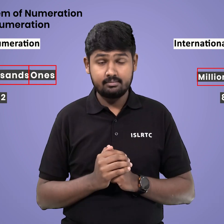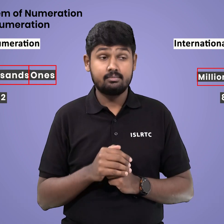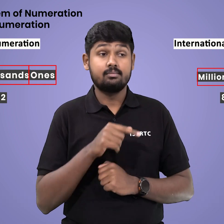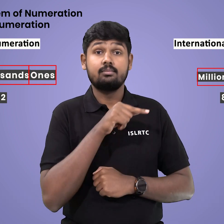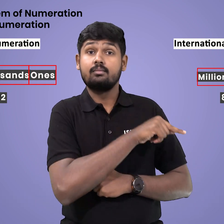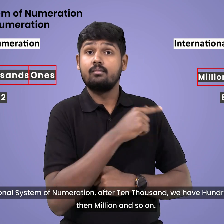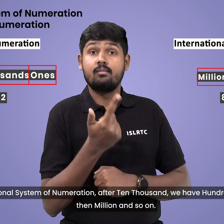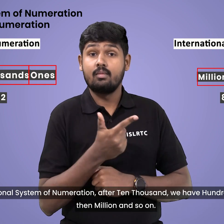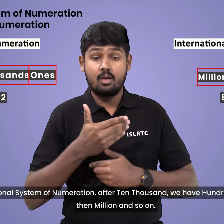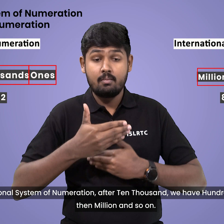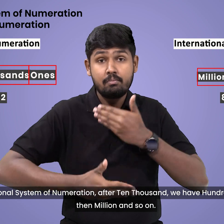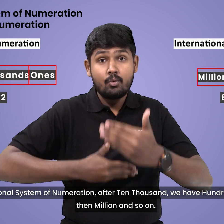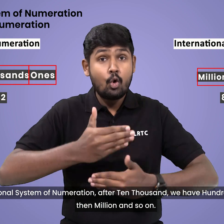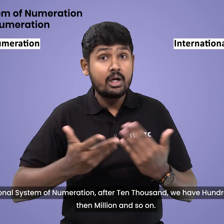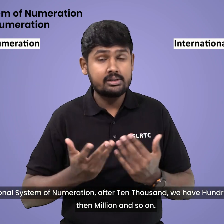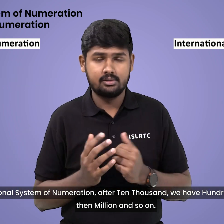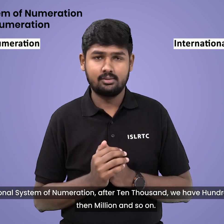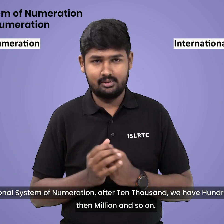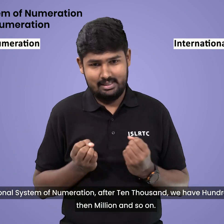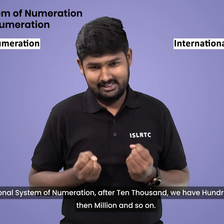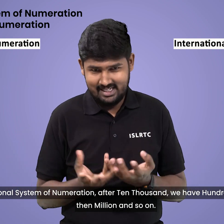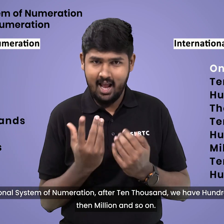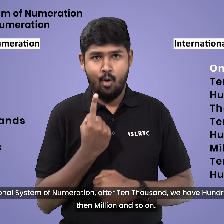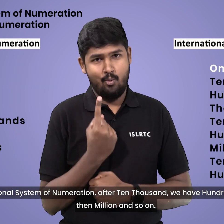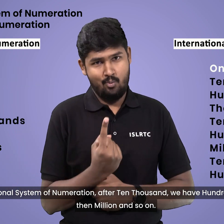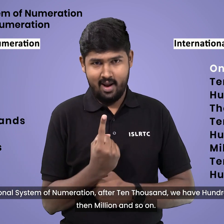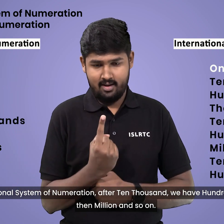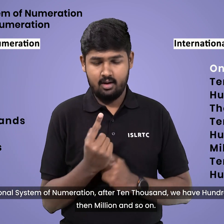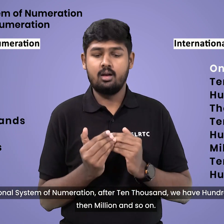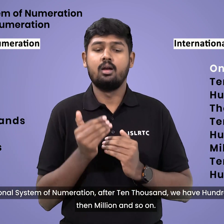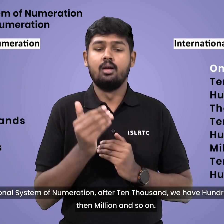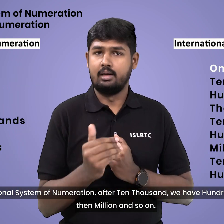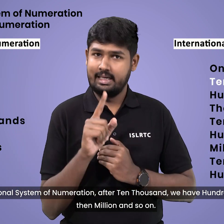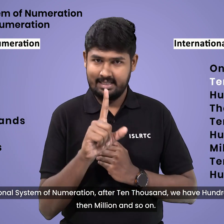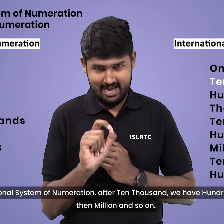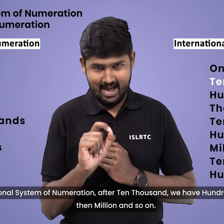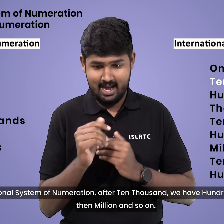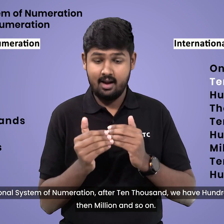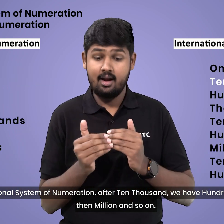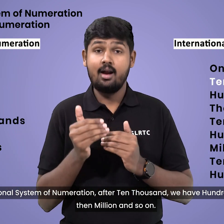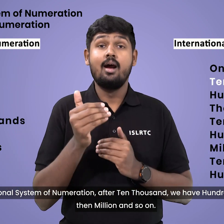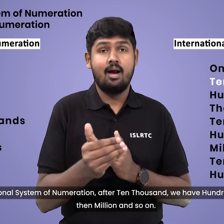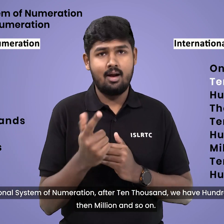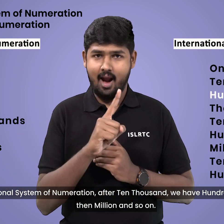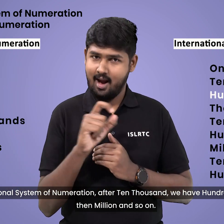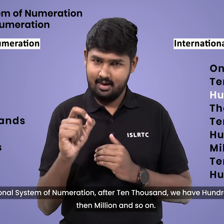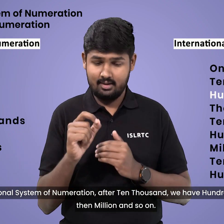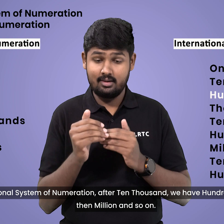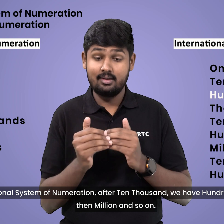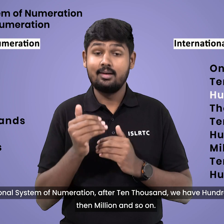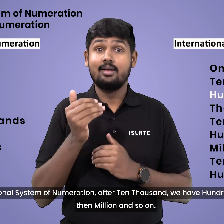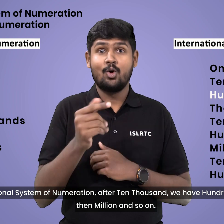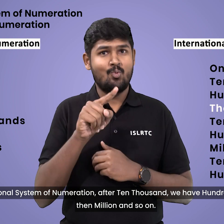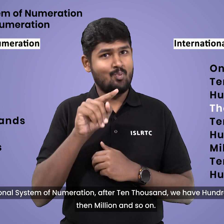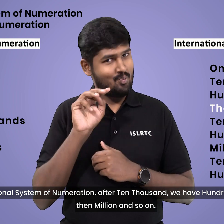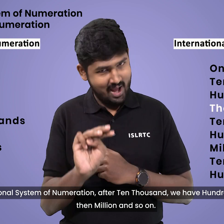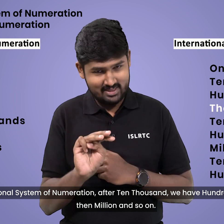In the International System of Numeration, after 10,000, we have 100,000 and then million and so